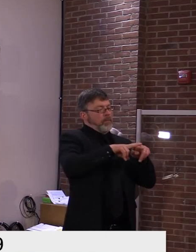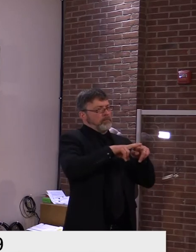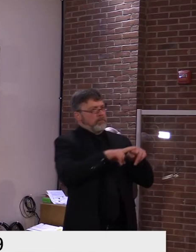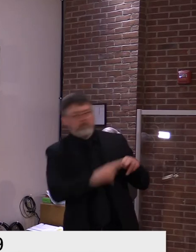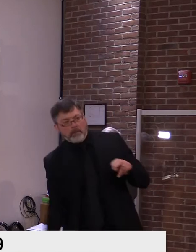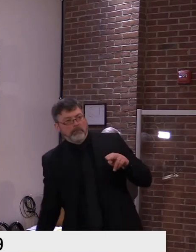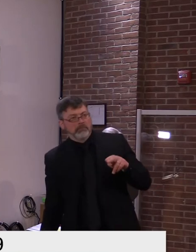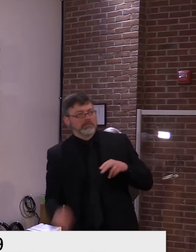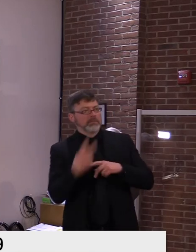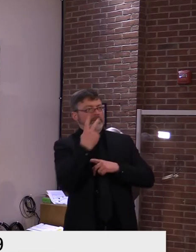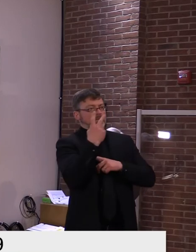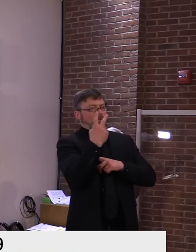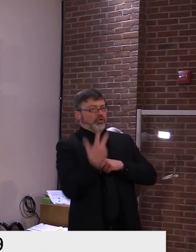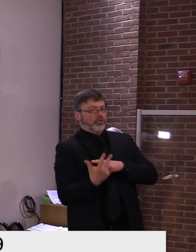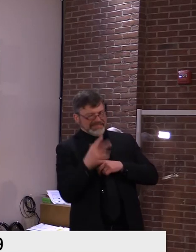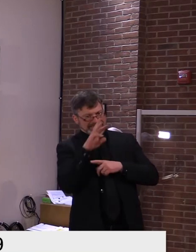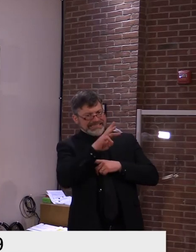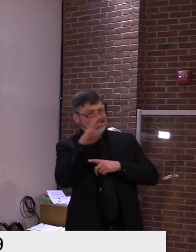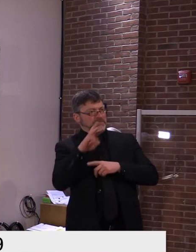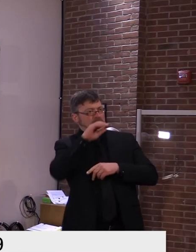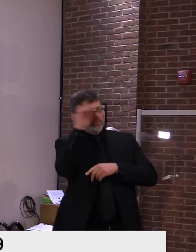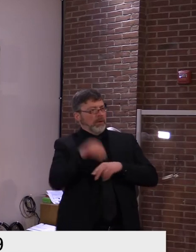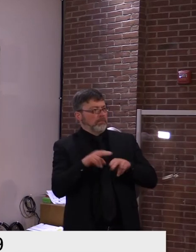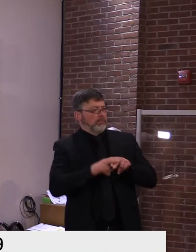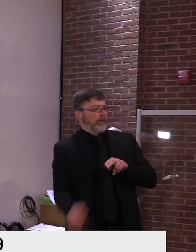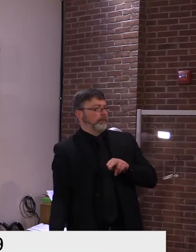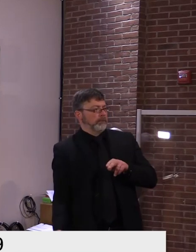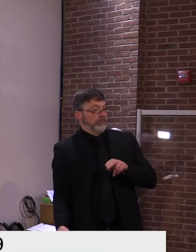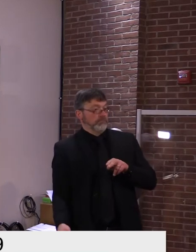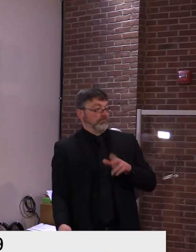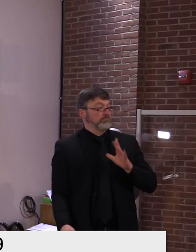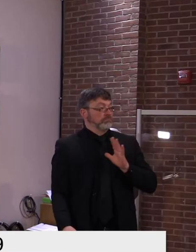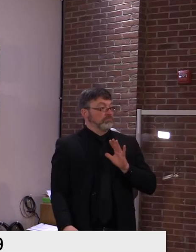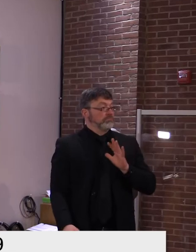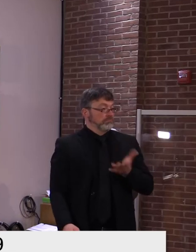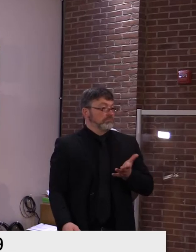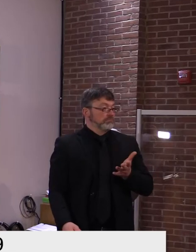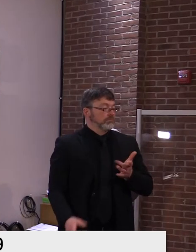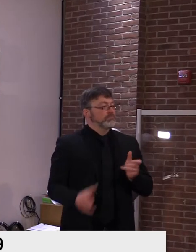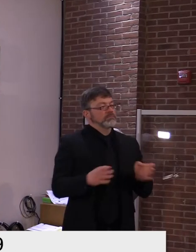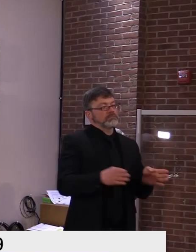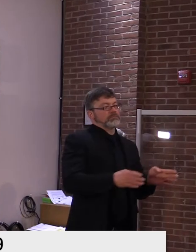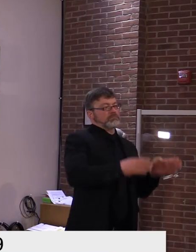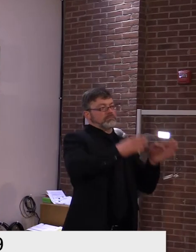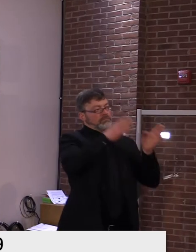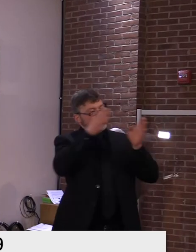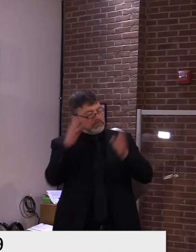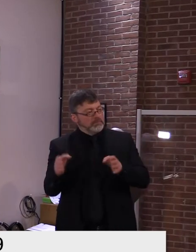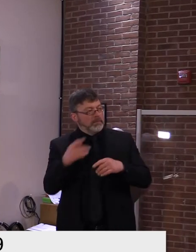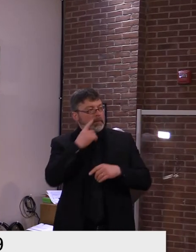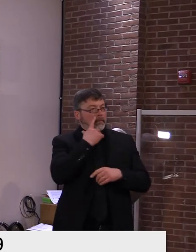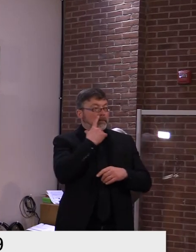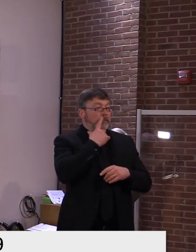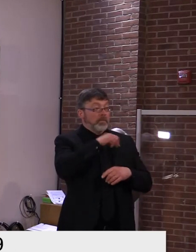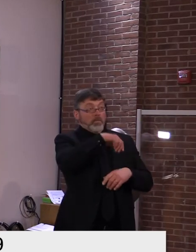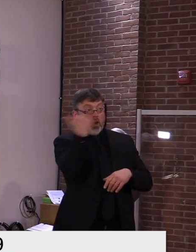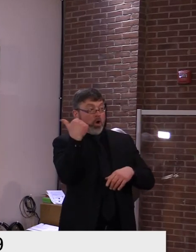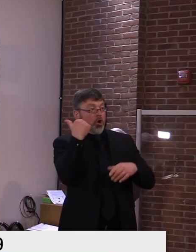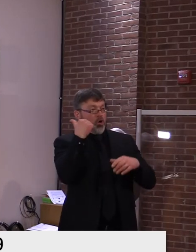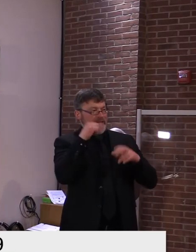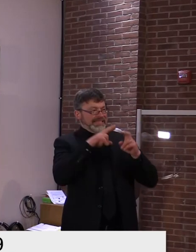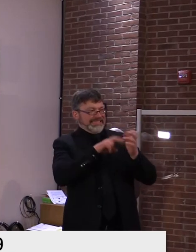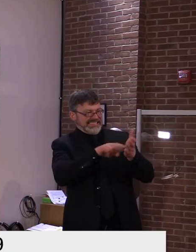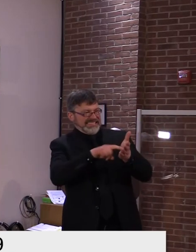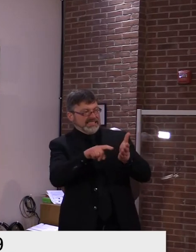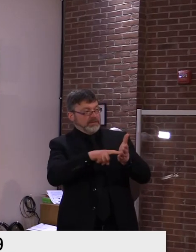see. The other trials, I think some of them are doing it sort of after the fact, and there's more scientific research being